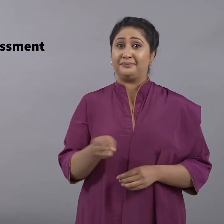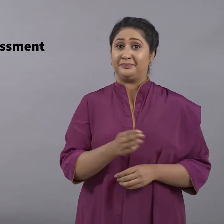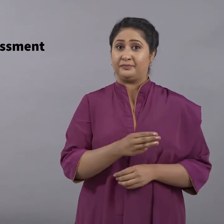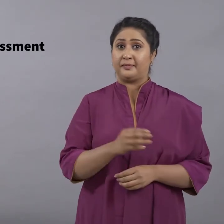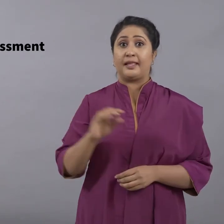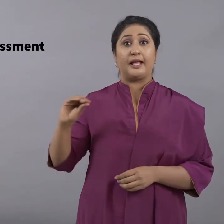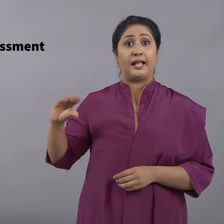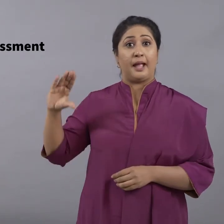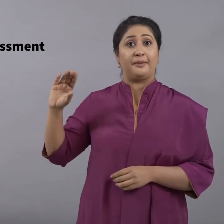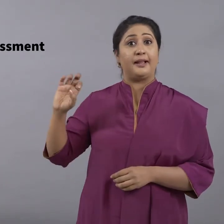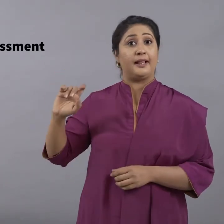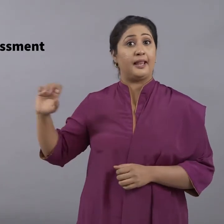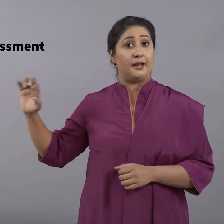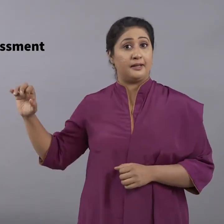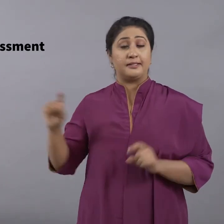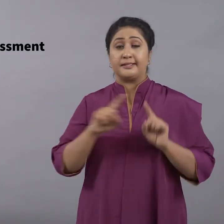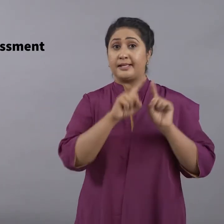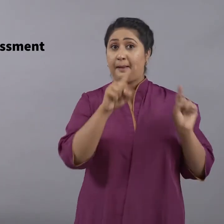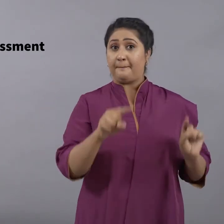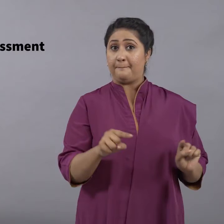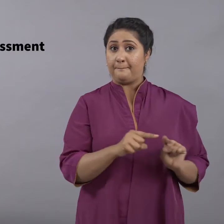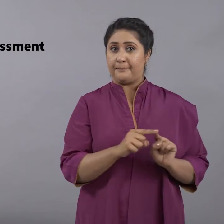Capital letters. Sample 2.